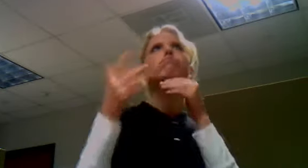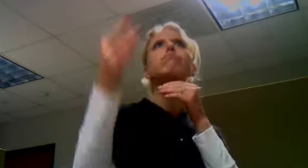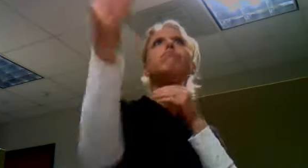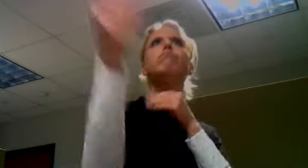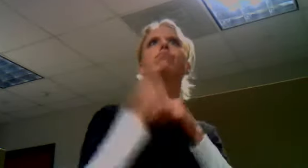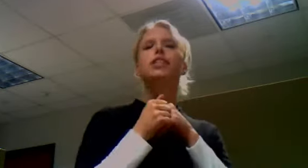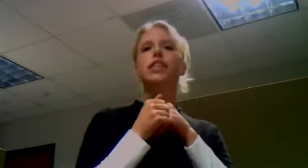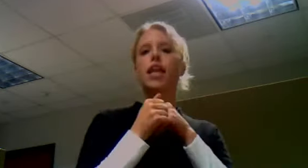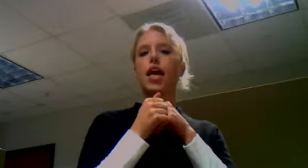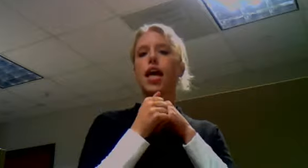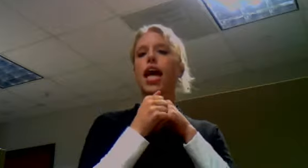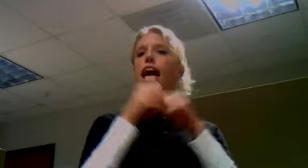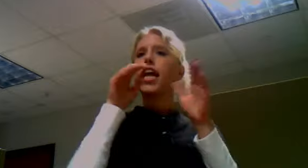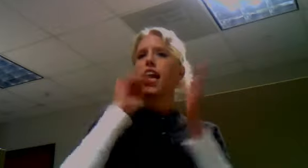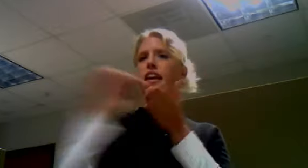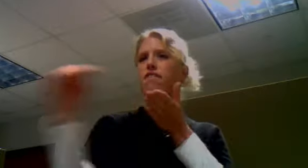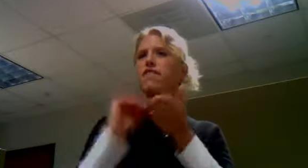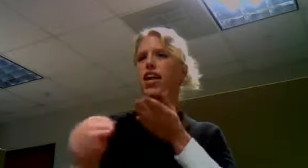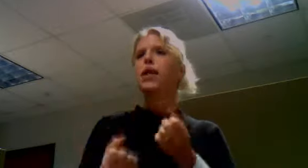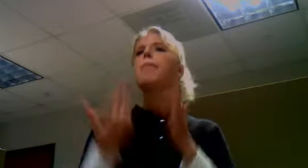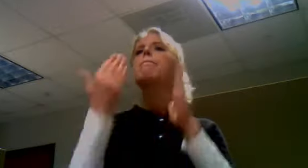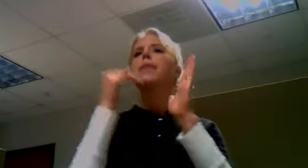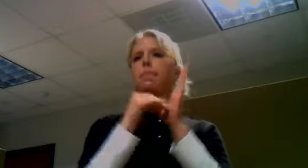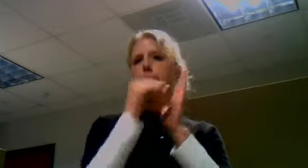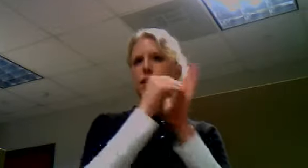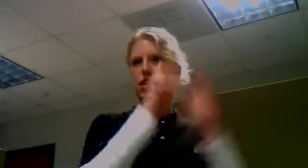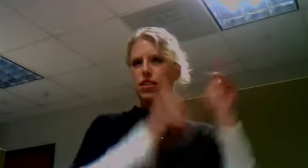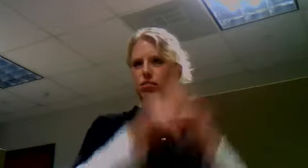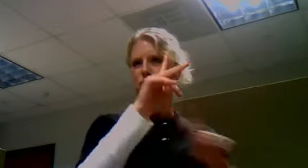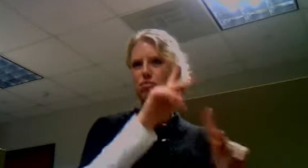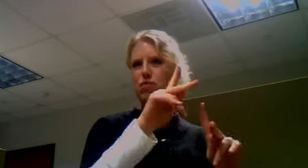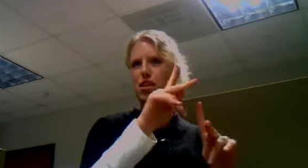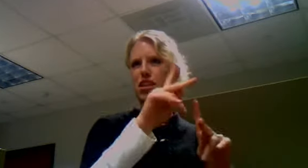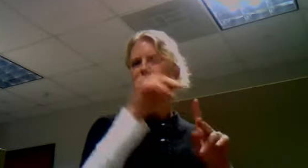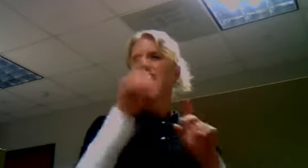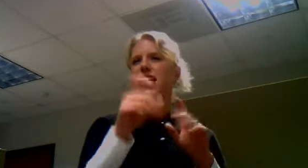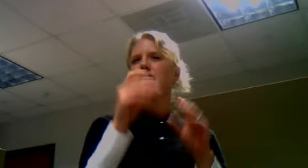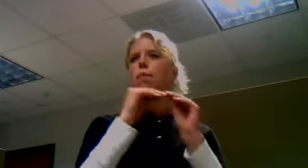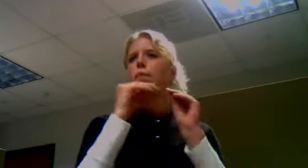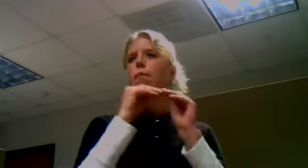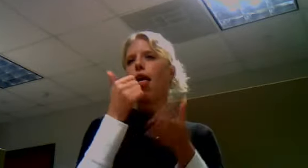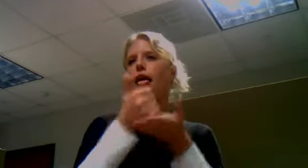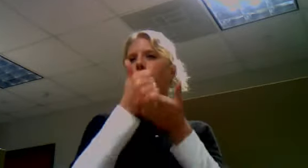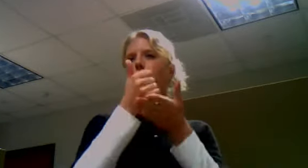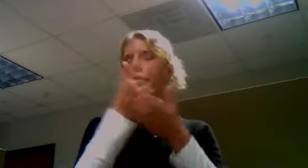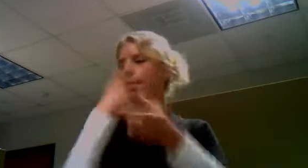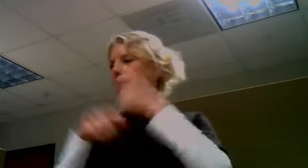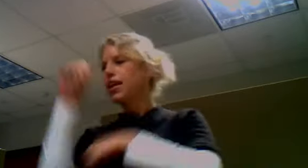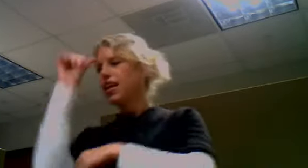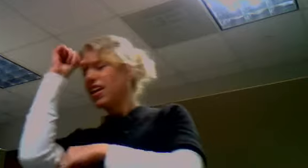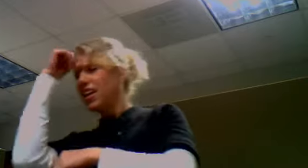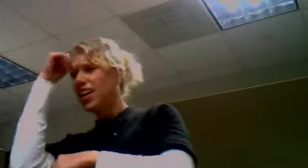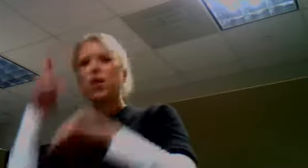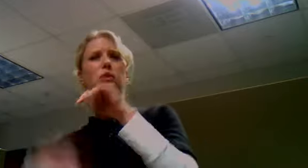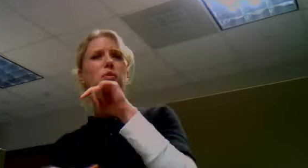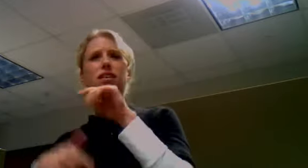evict millions of people. That's just a small technical issue. Whereas in India, you cannot do that